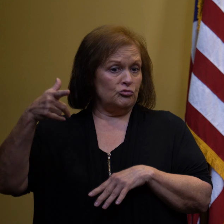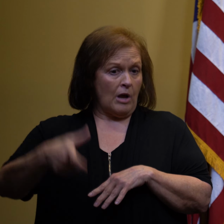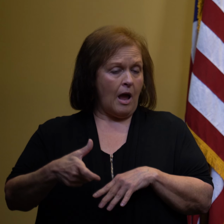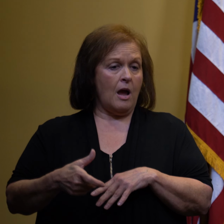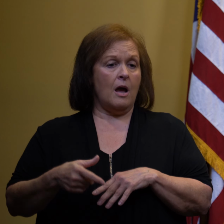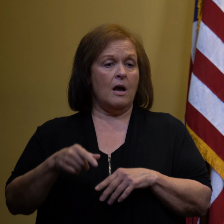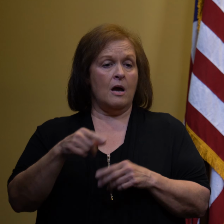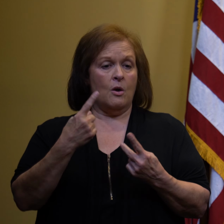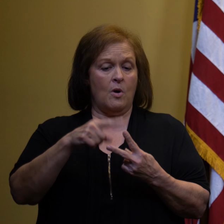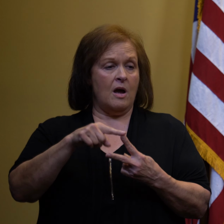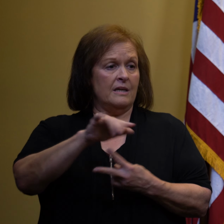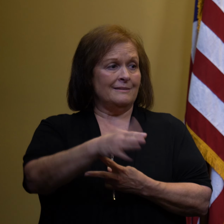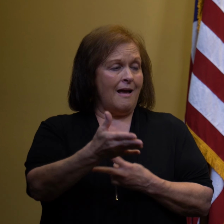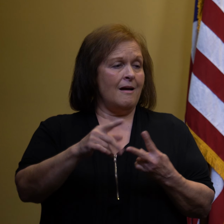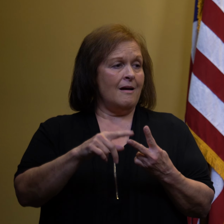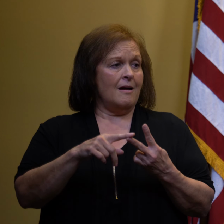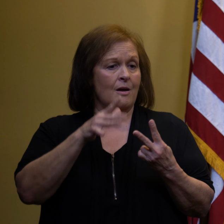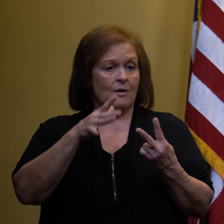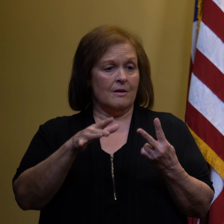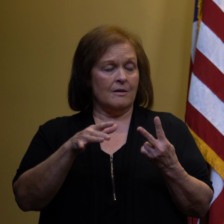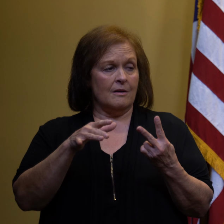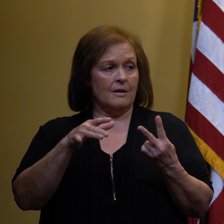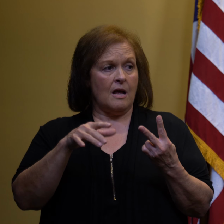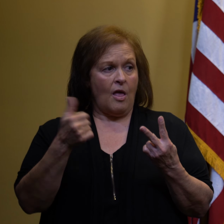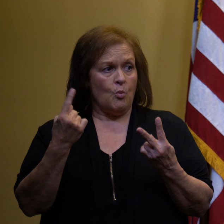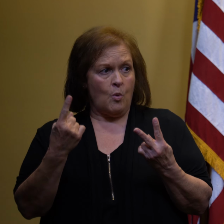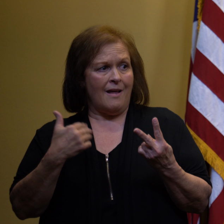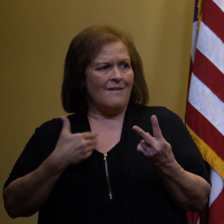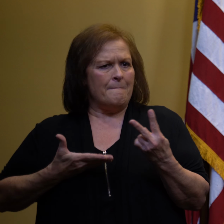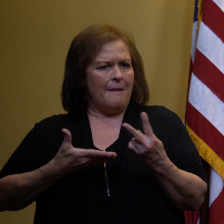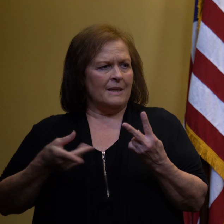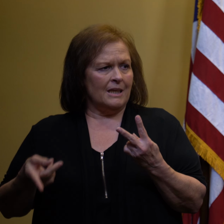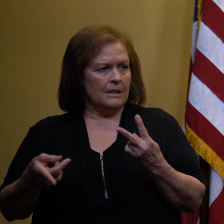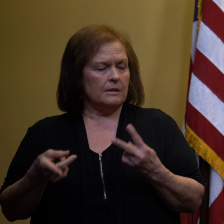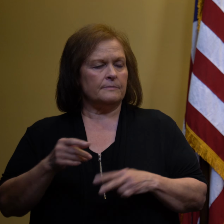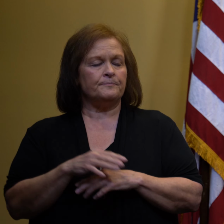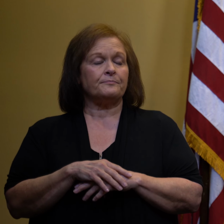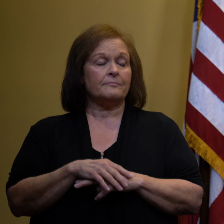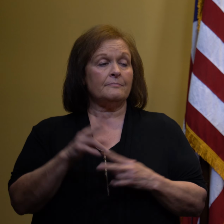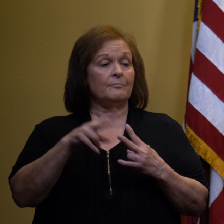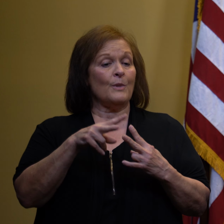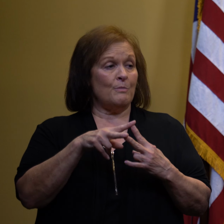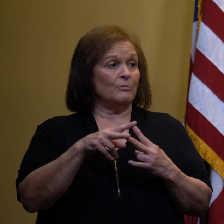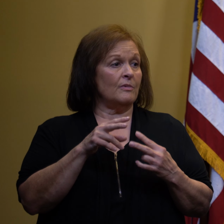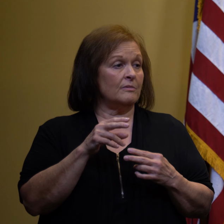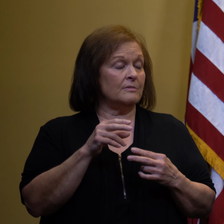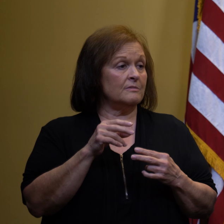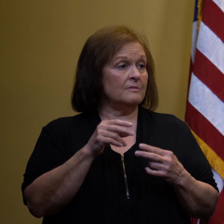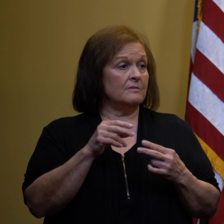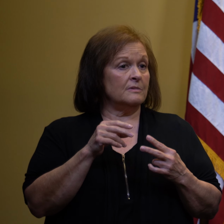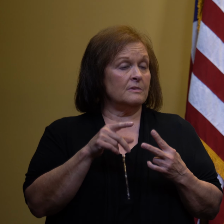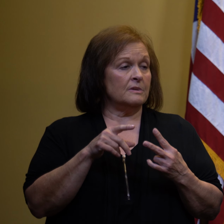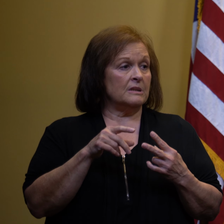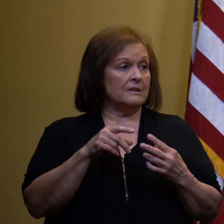a mother with a baby in her back seat. So just your reaction to that incident. Sure. So, you know, both currently are